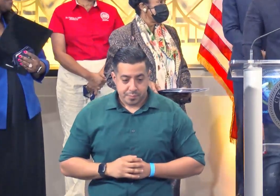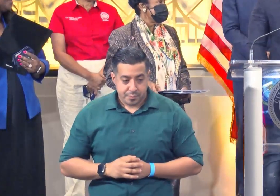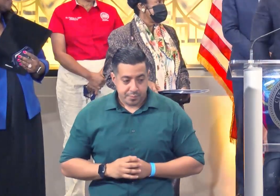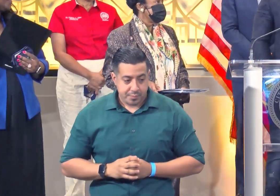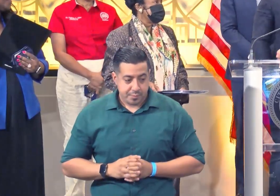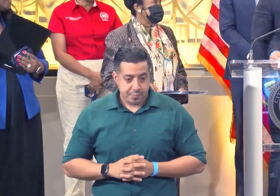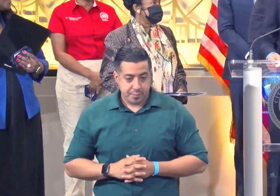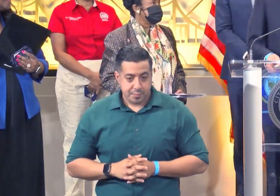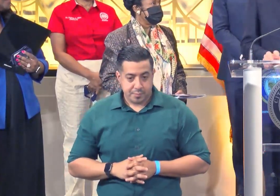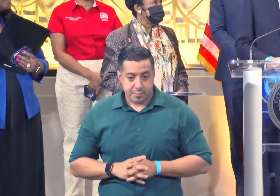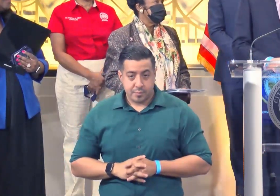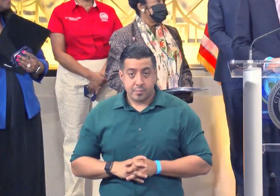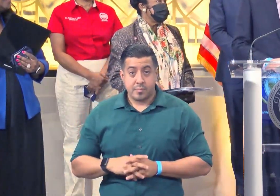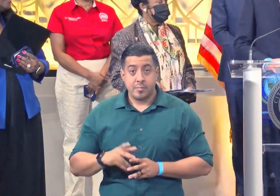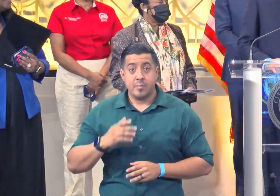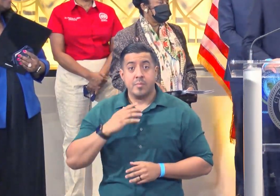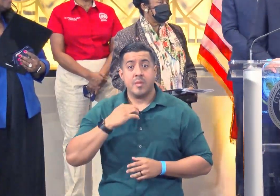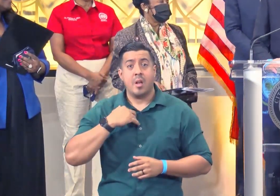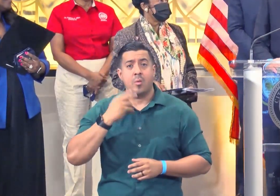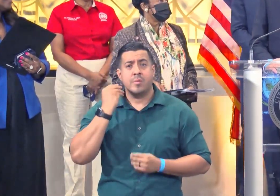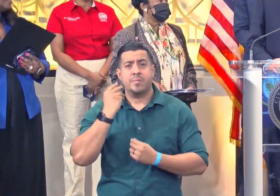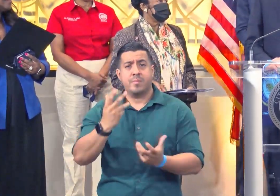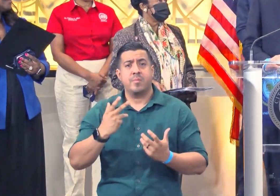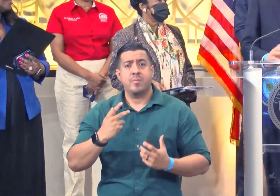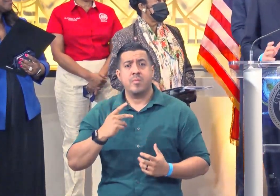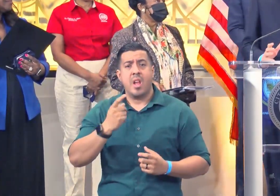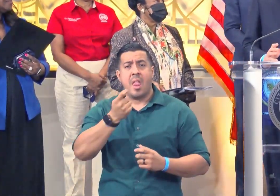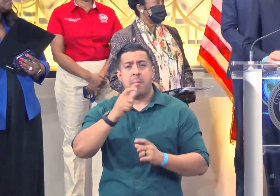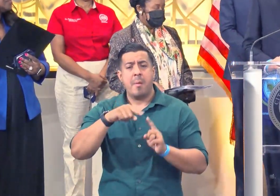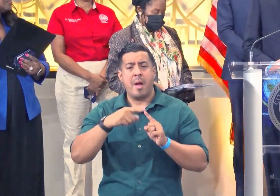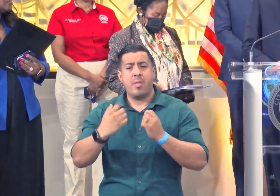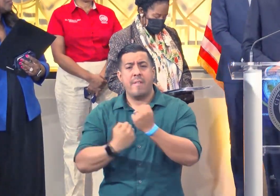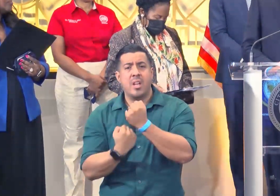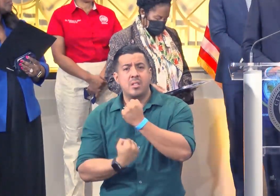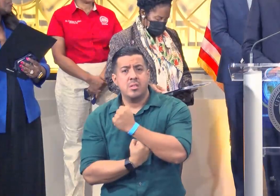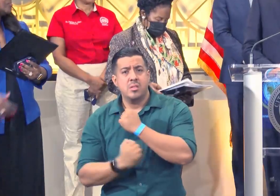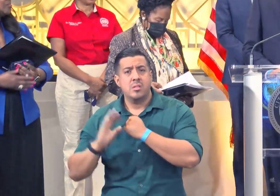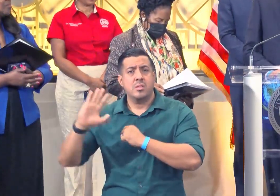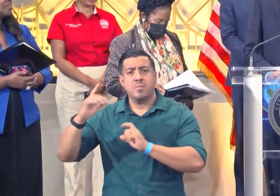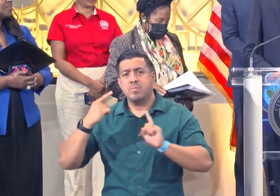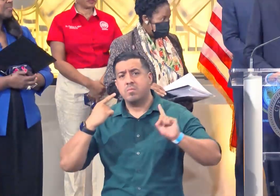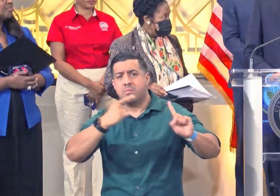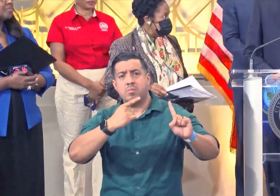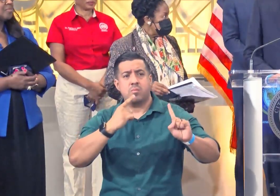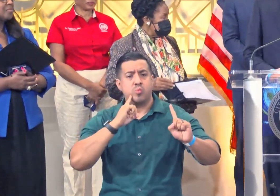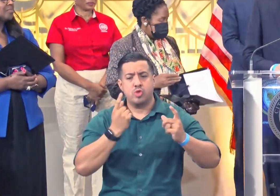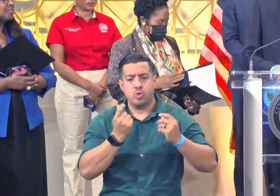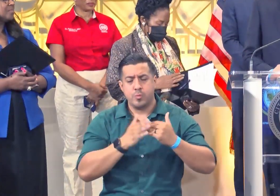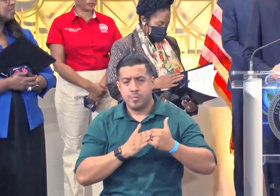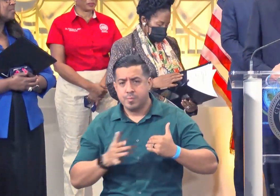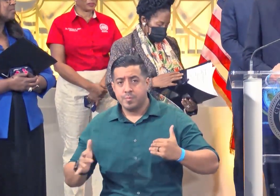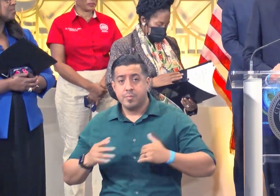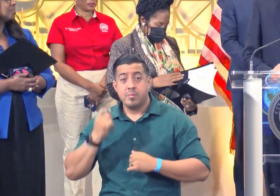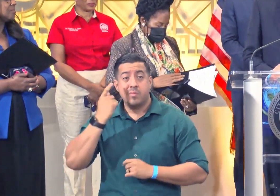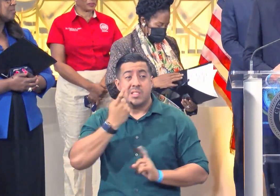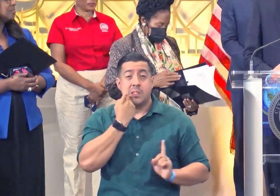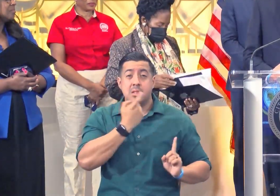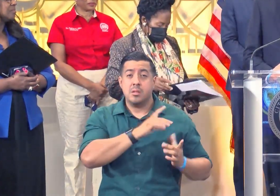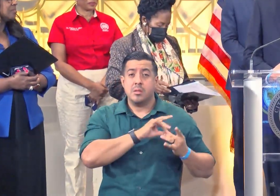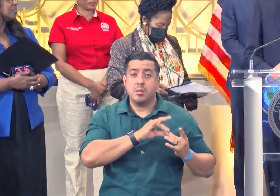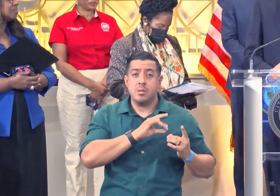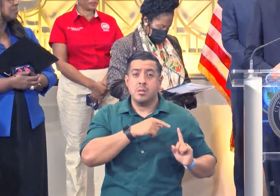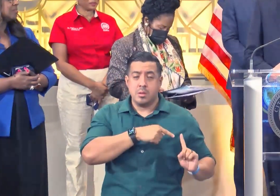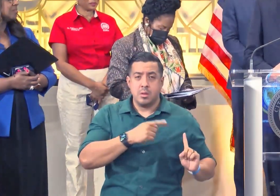Josh? Thanks, Curtis. I'm going to tell you a little bit about the foundation's work and its focus moving forward. As Curtis mentioned,